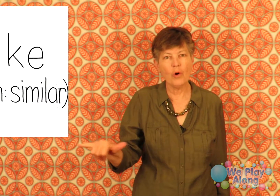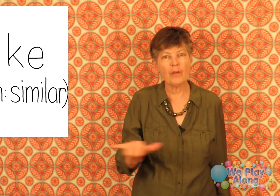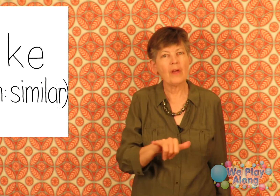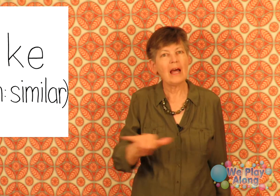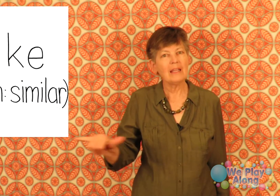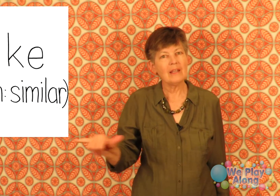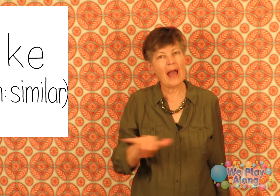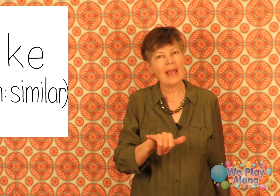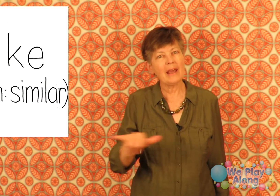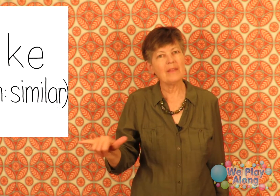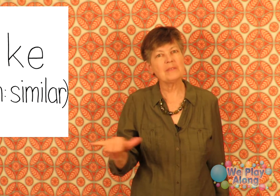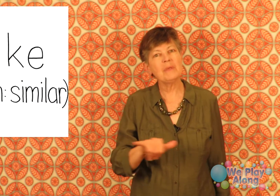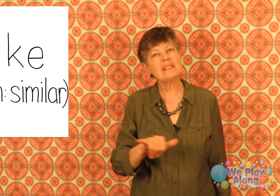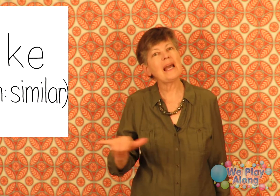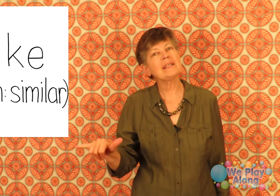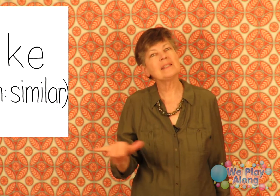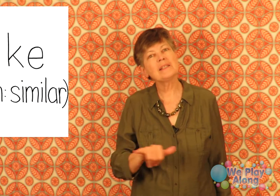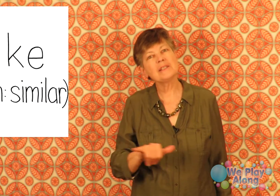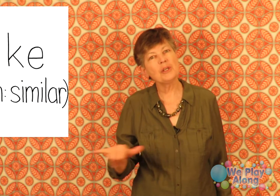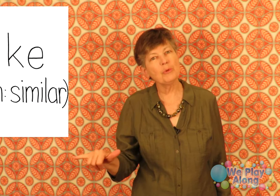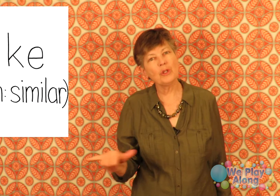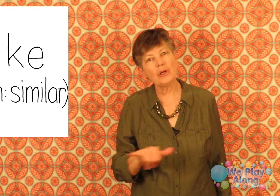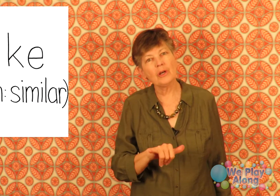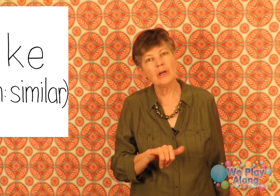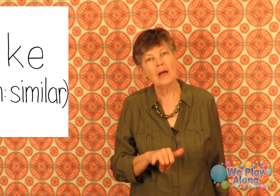forth. Like. This means as in similar.